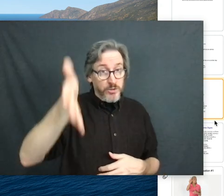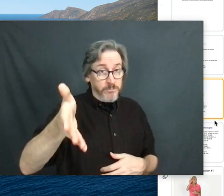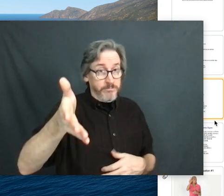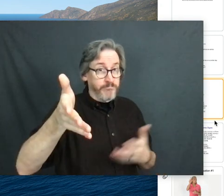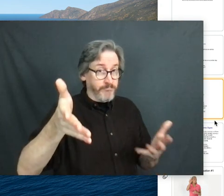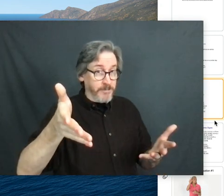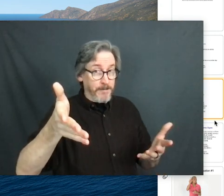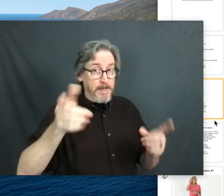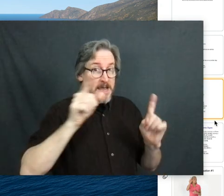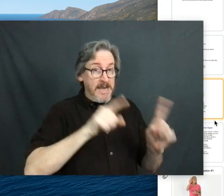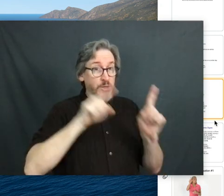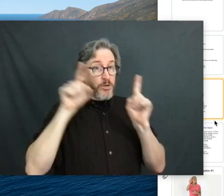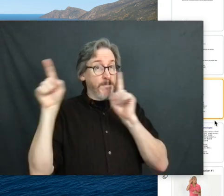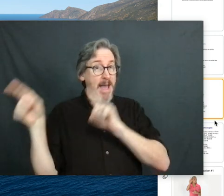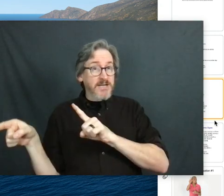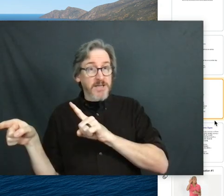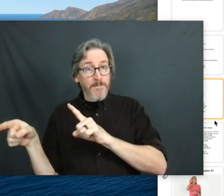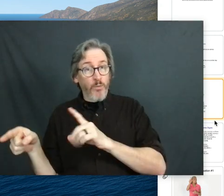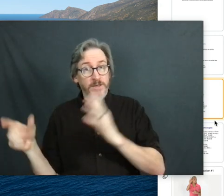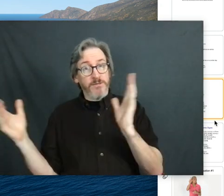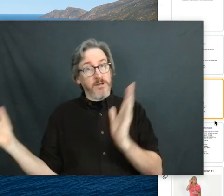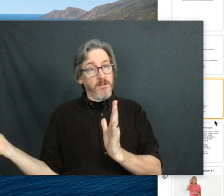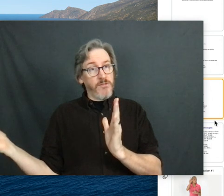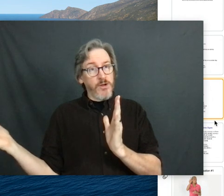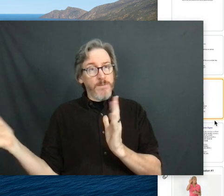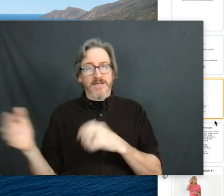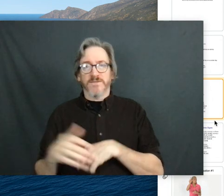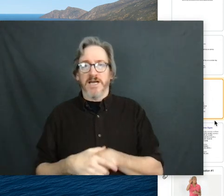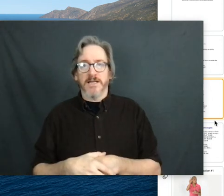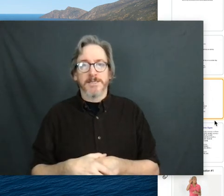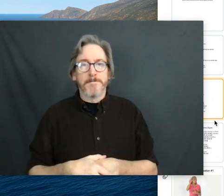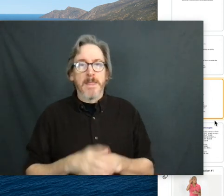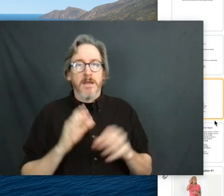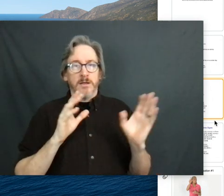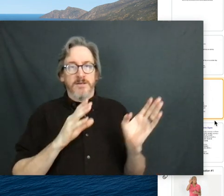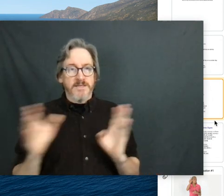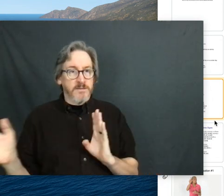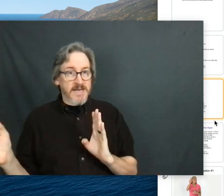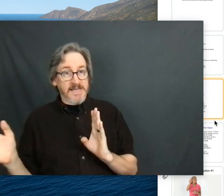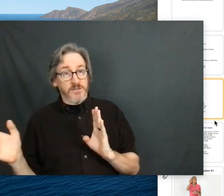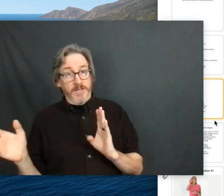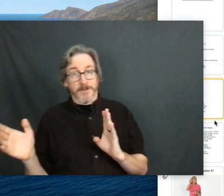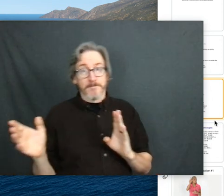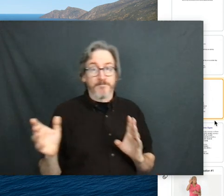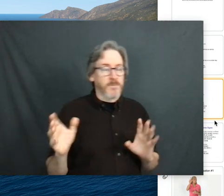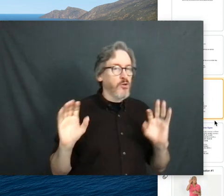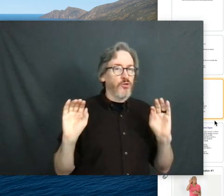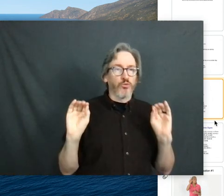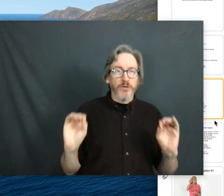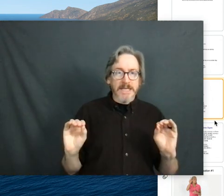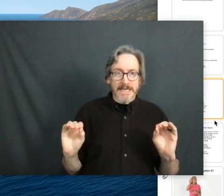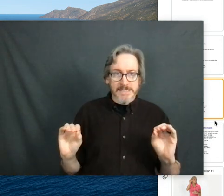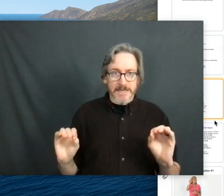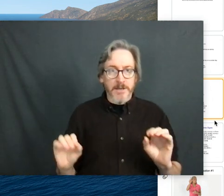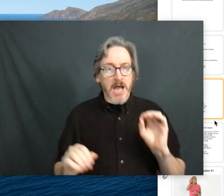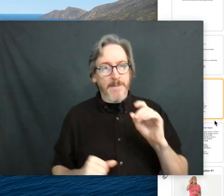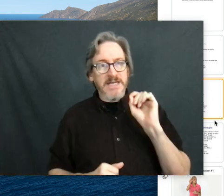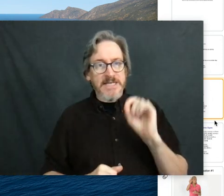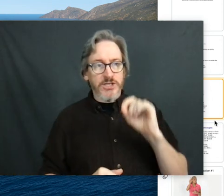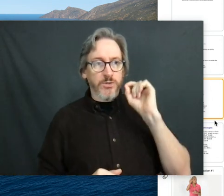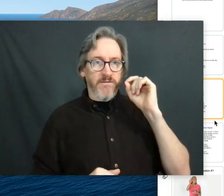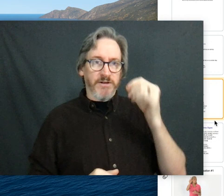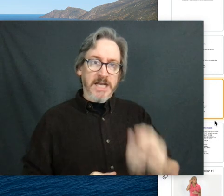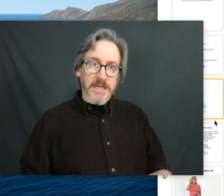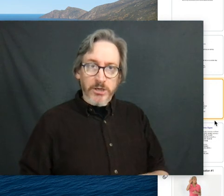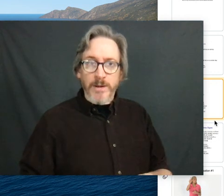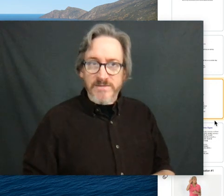know future. Now you can match them with the new batch of signs, the days of the week. They're really easy. I'm going to